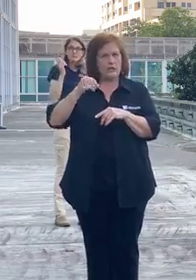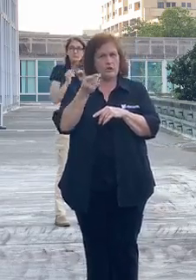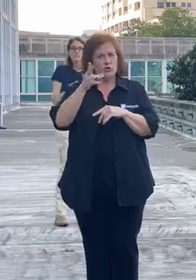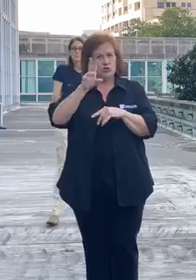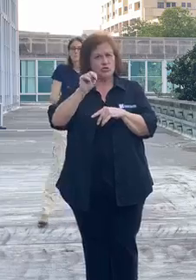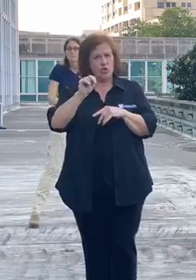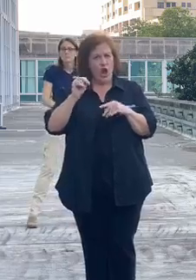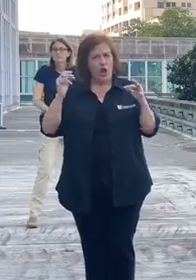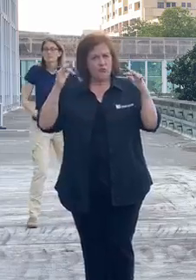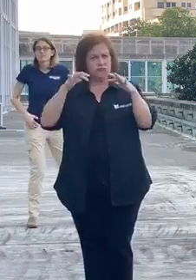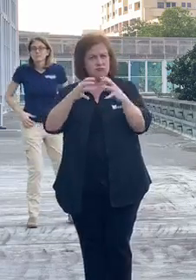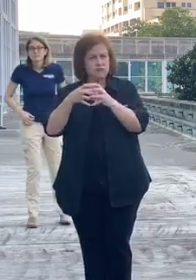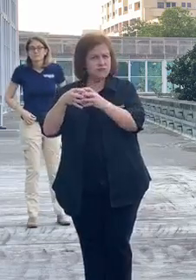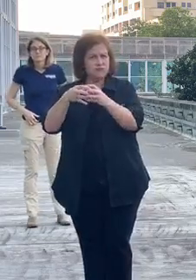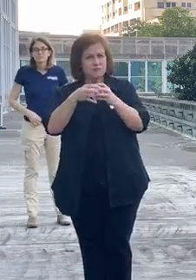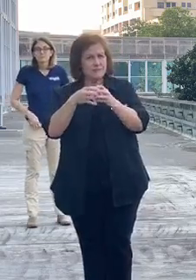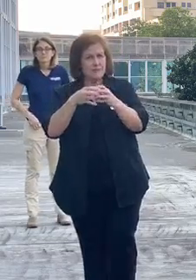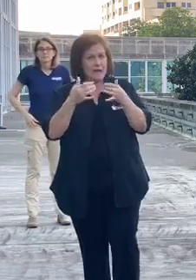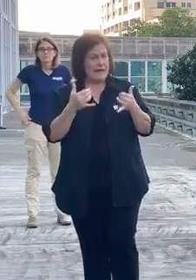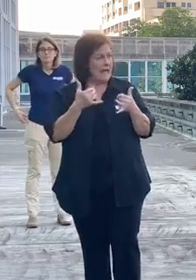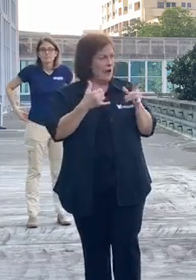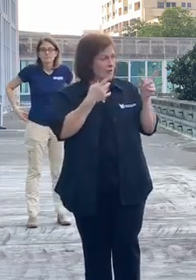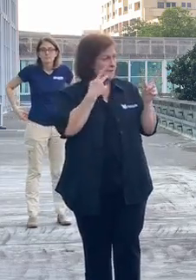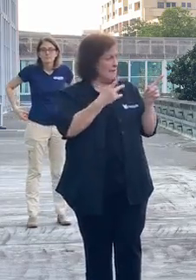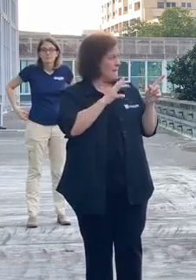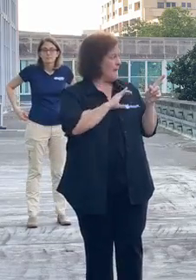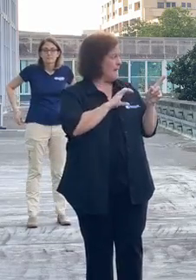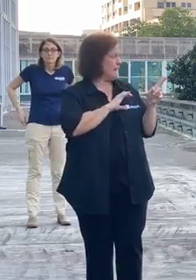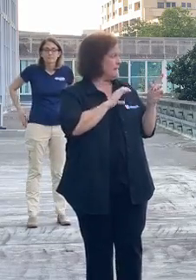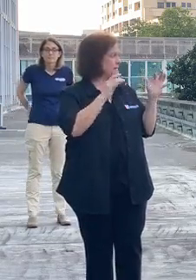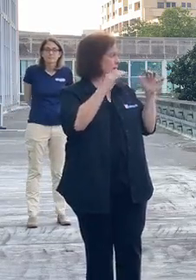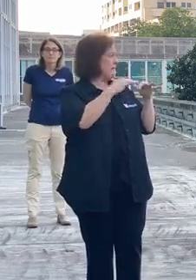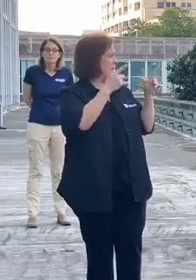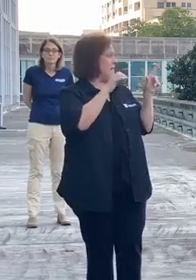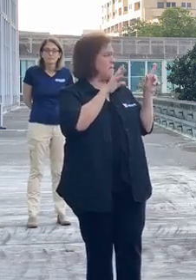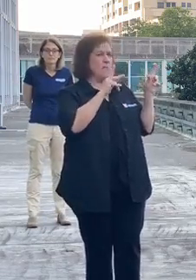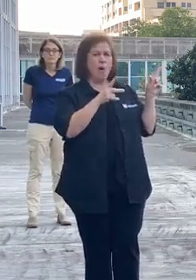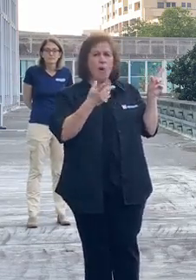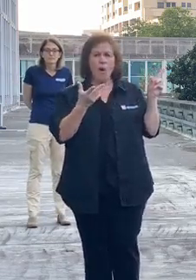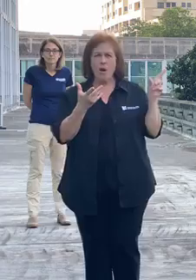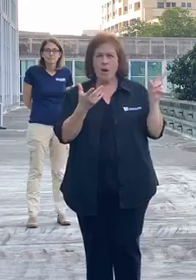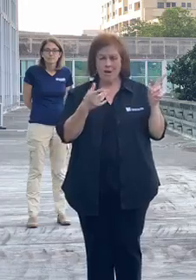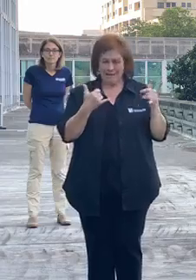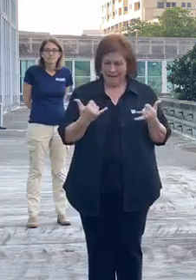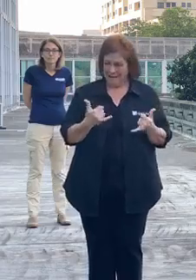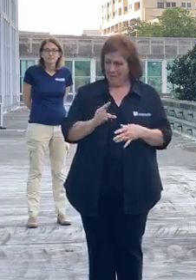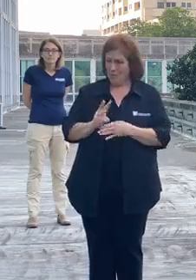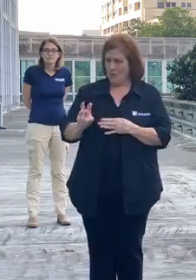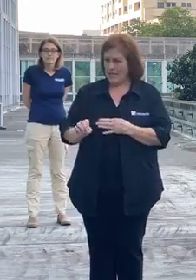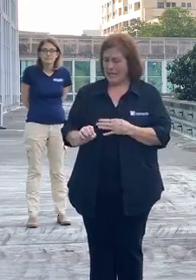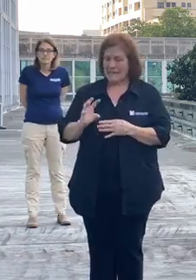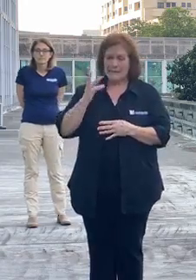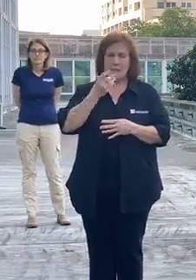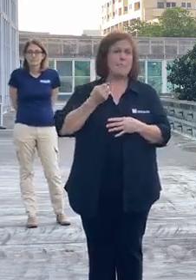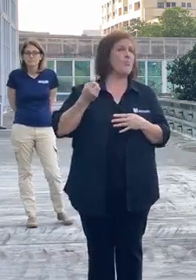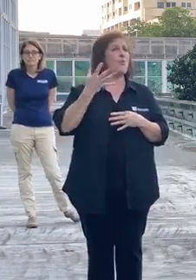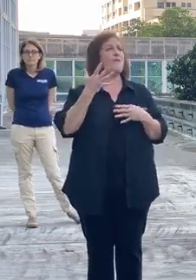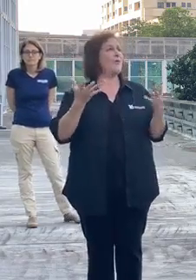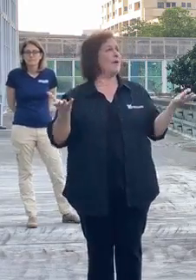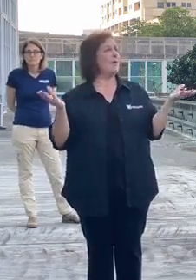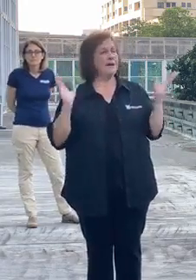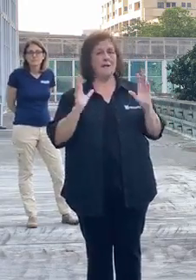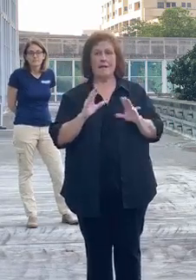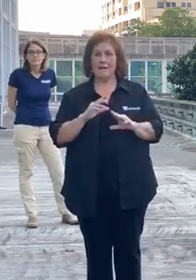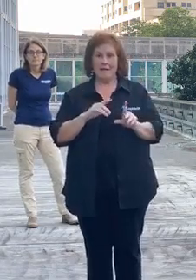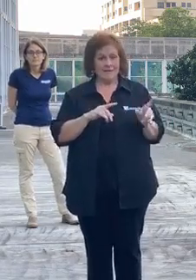bayou, and even across the street, there's a police presence as people are kind of gathered in the park. We're going into a holiday weekend. It's beautiful outside. Does the